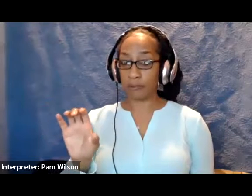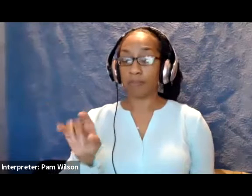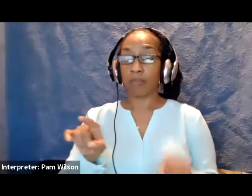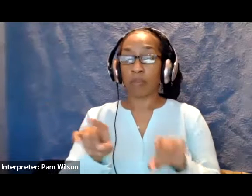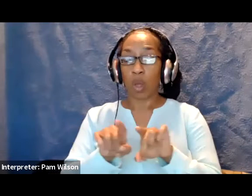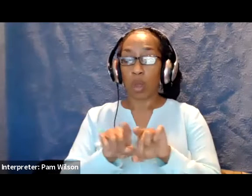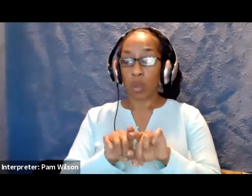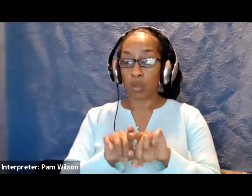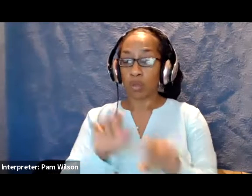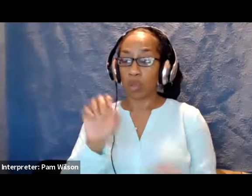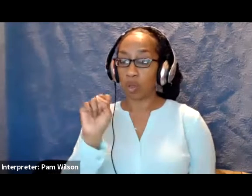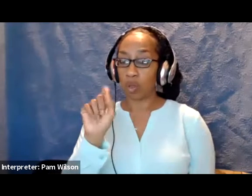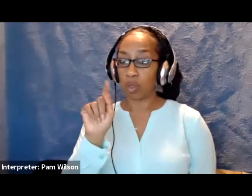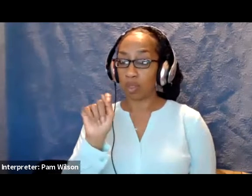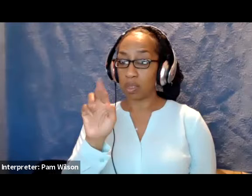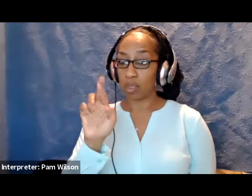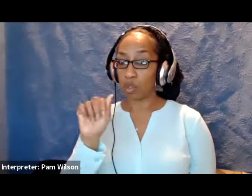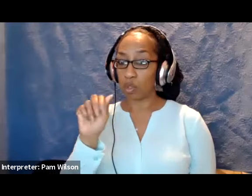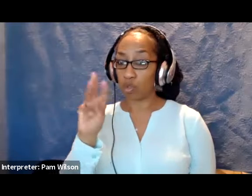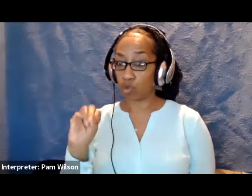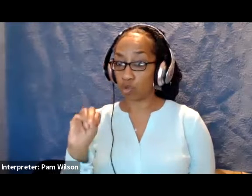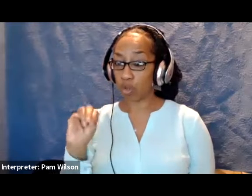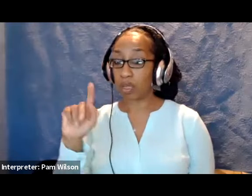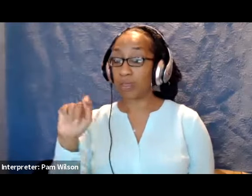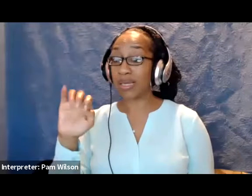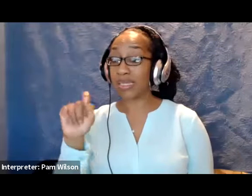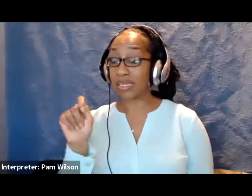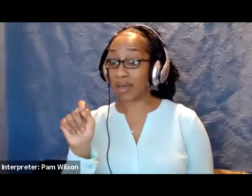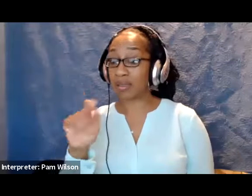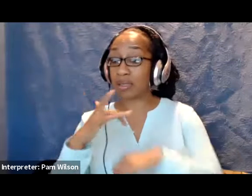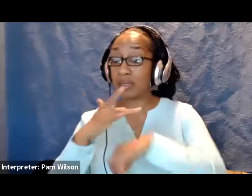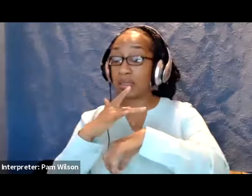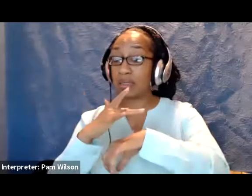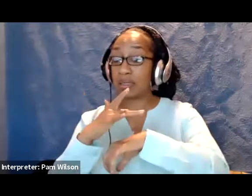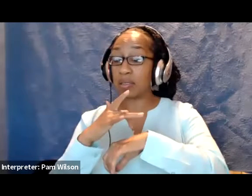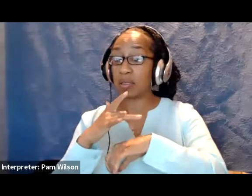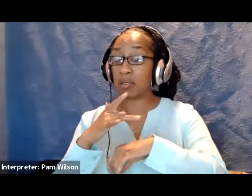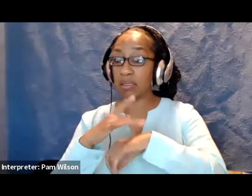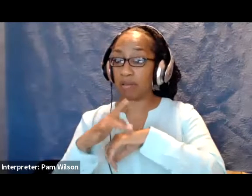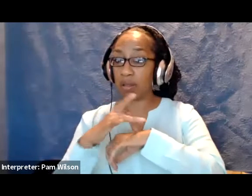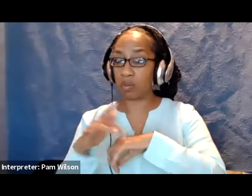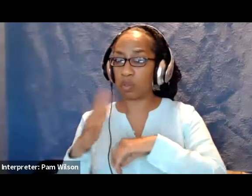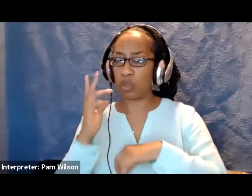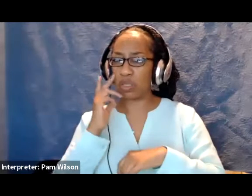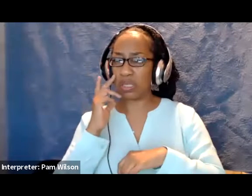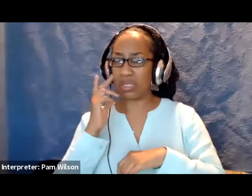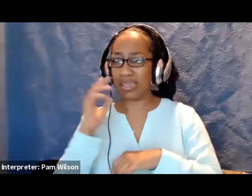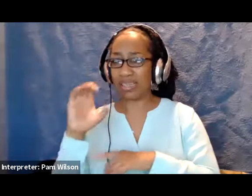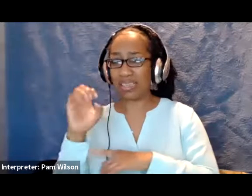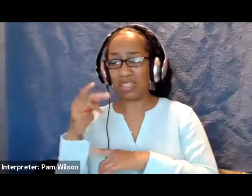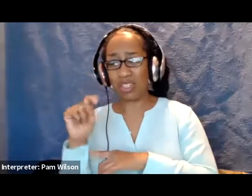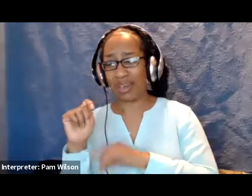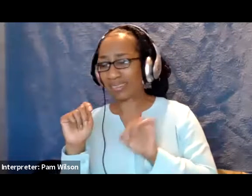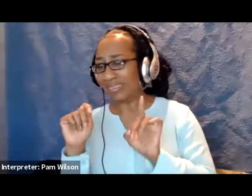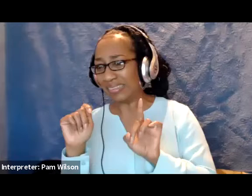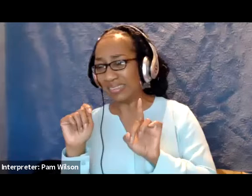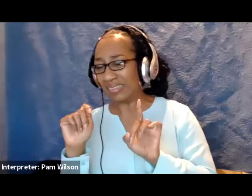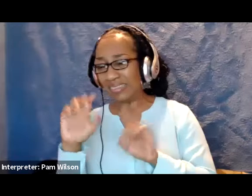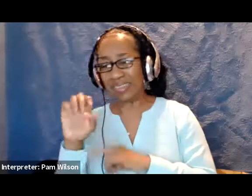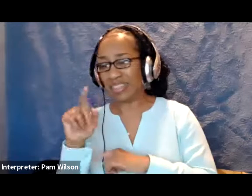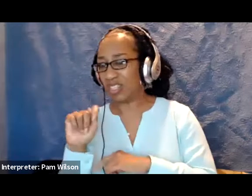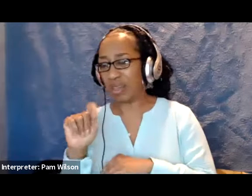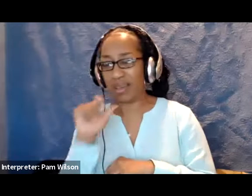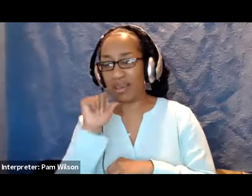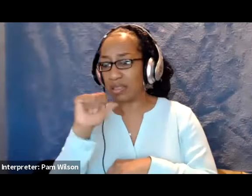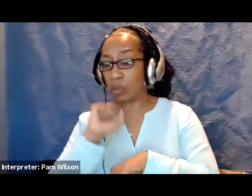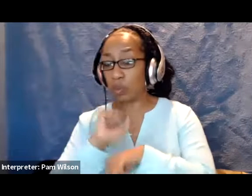also available. You can find the link to that. We usually put it in the chat, but we don't have that. So you can find the link for that